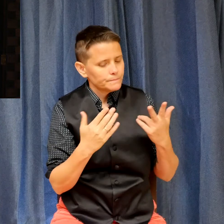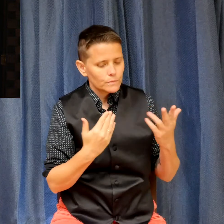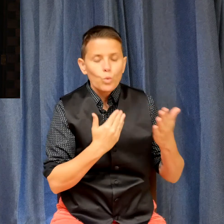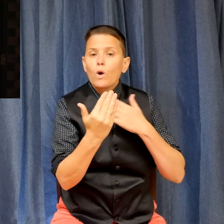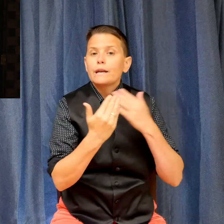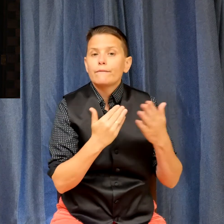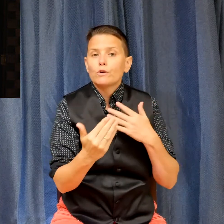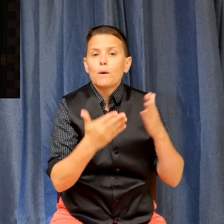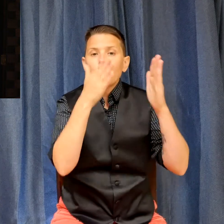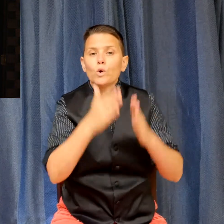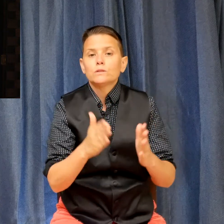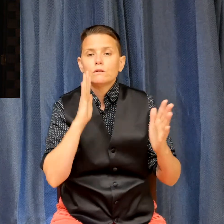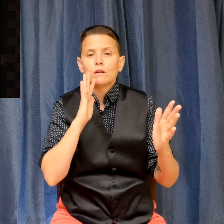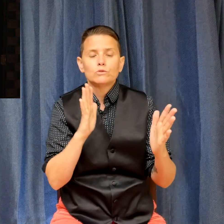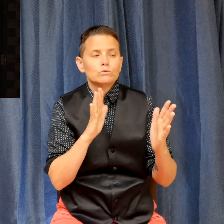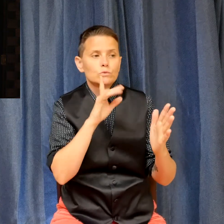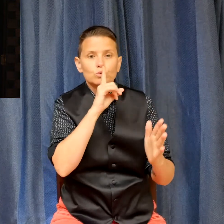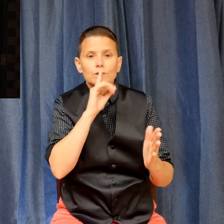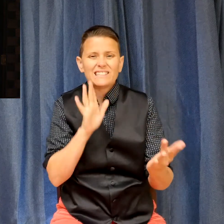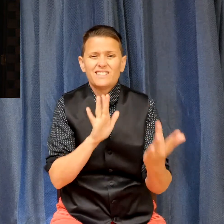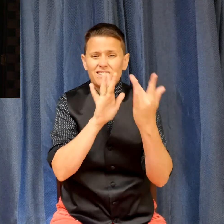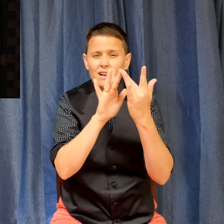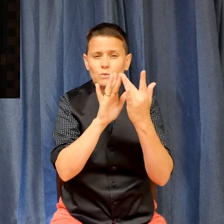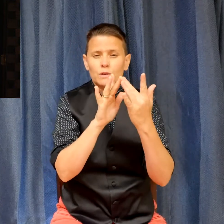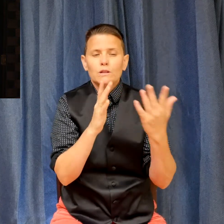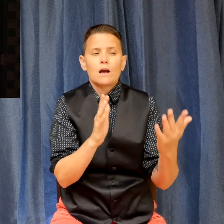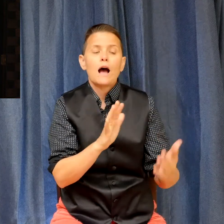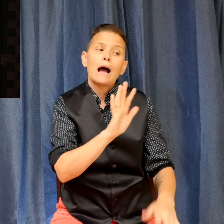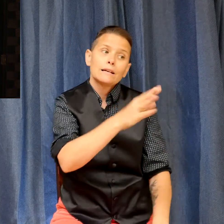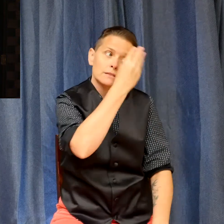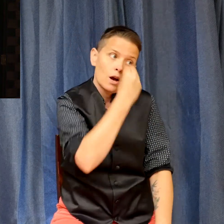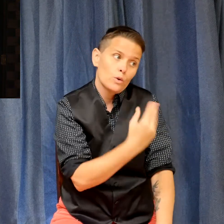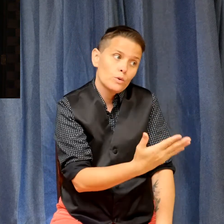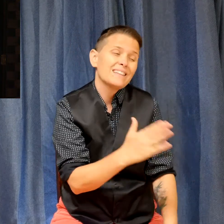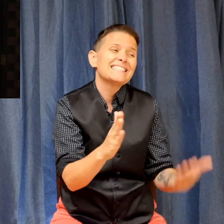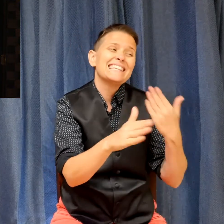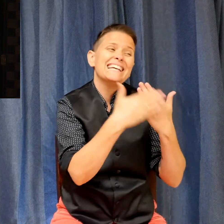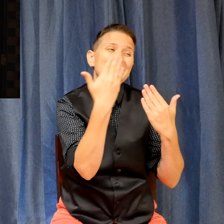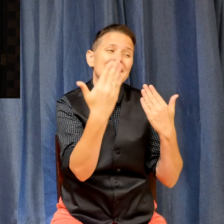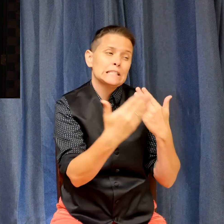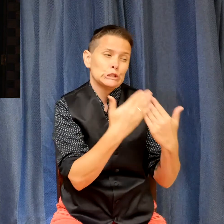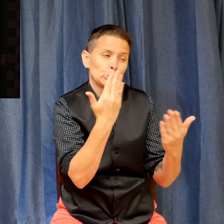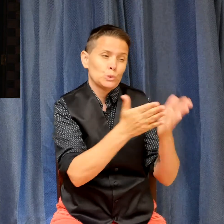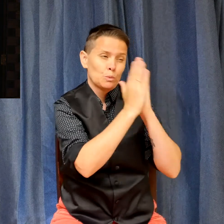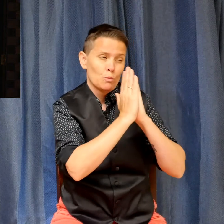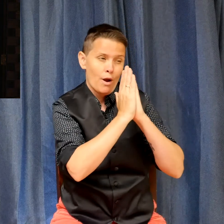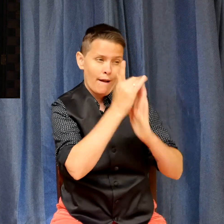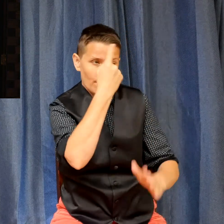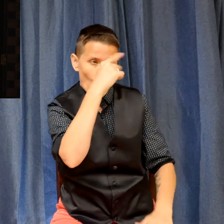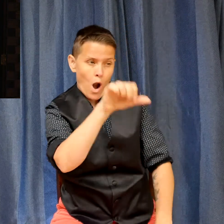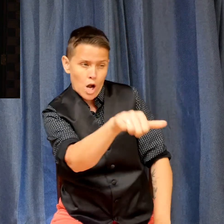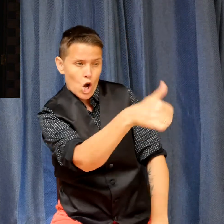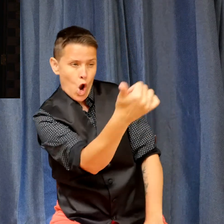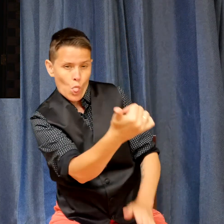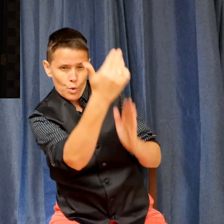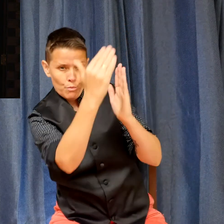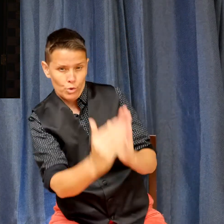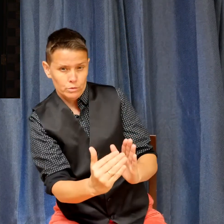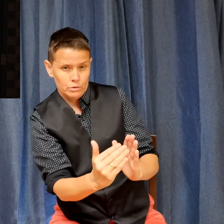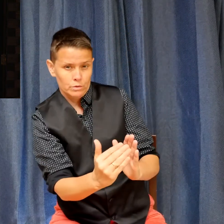it is always easier to pray for somebody else than to pray for yourself. Yeah. I've gotten good at it